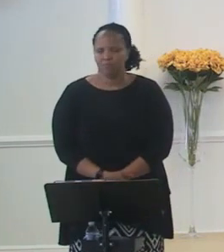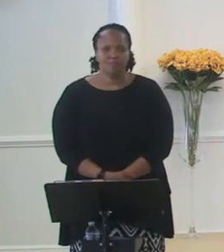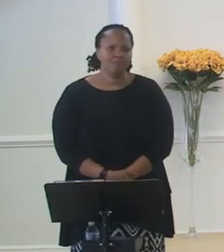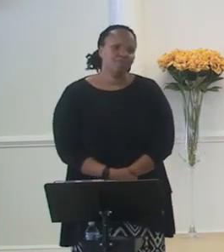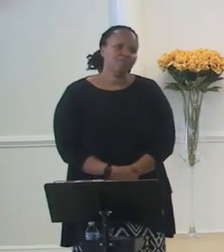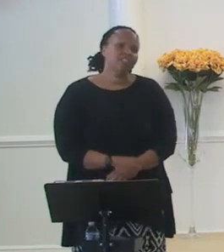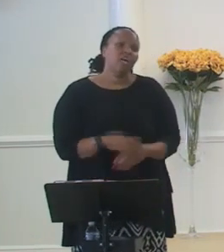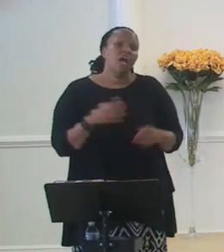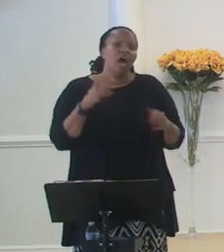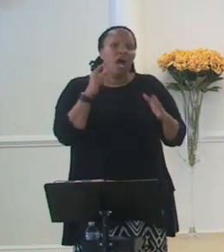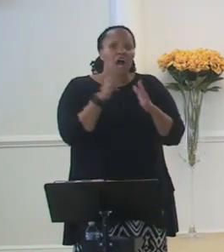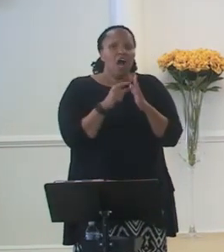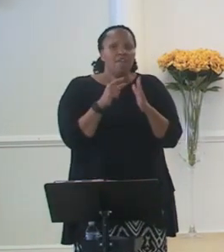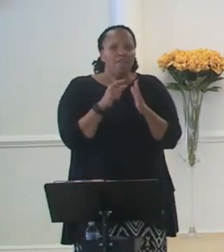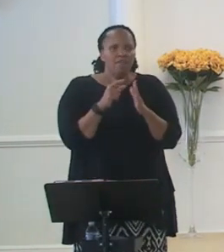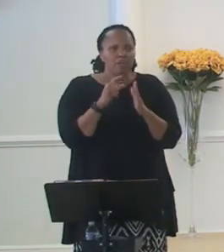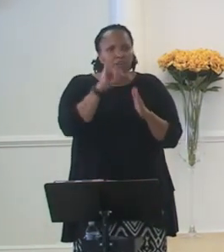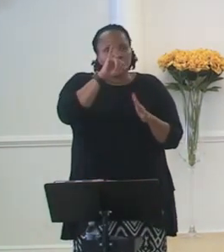Jude verse 20.